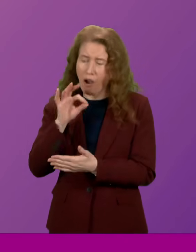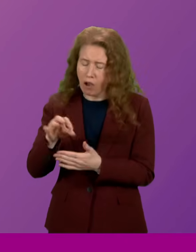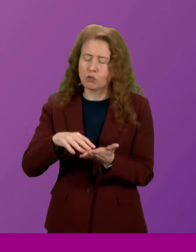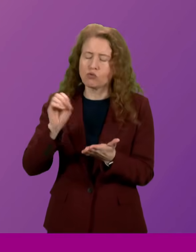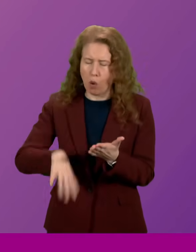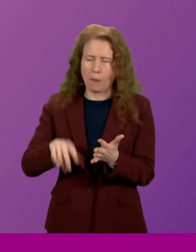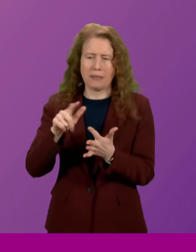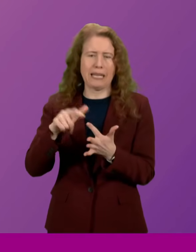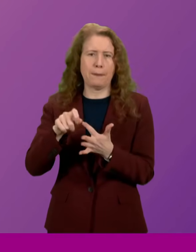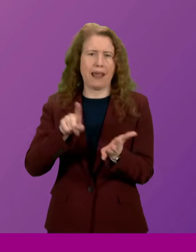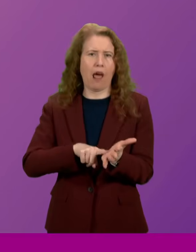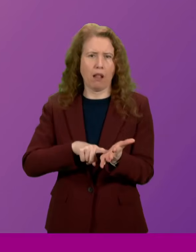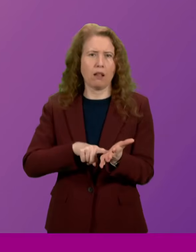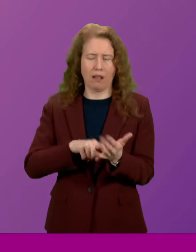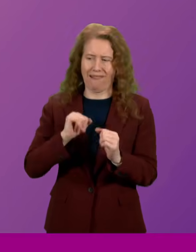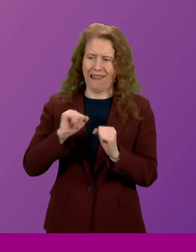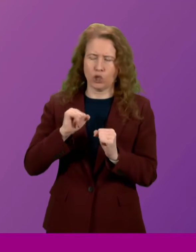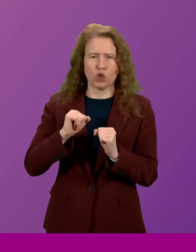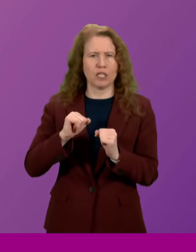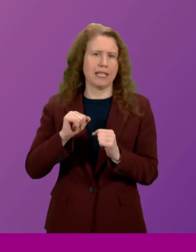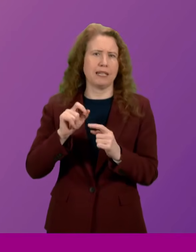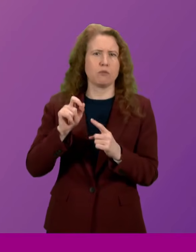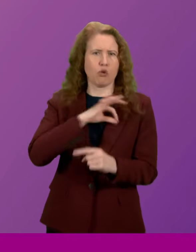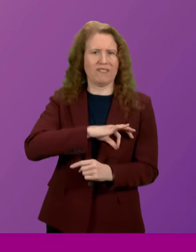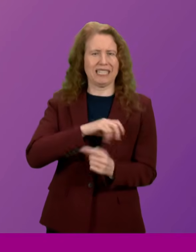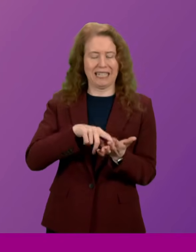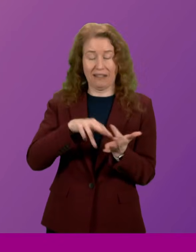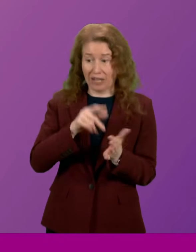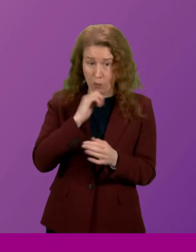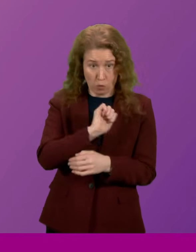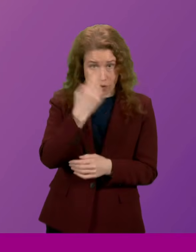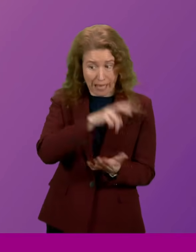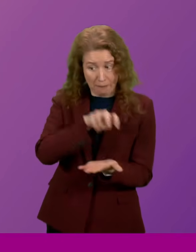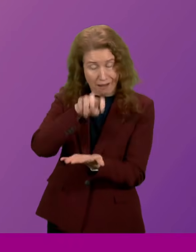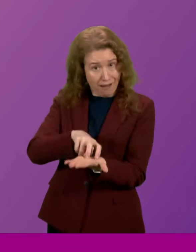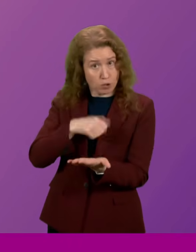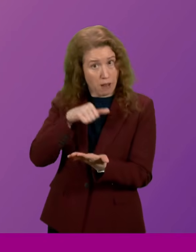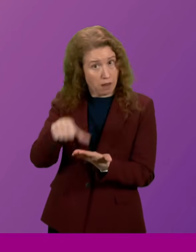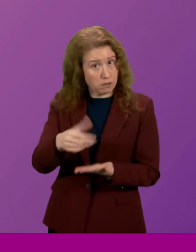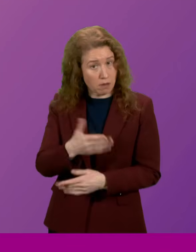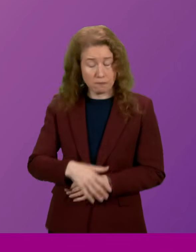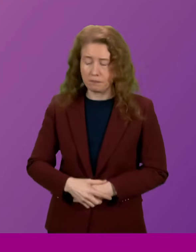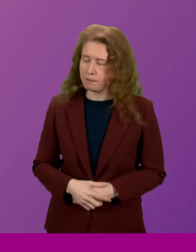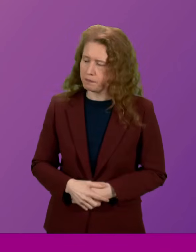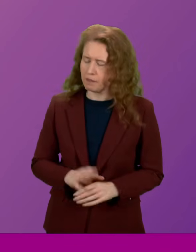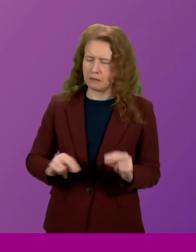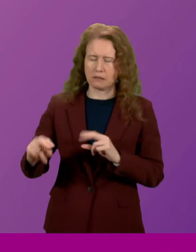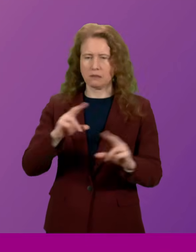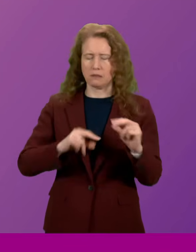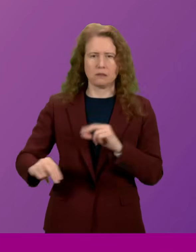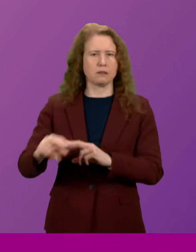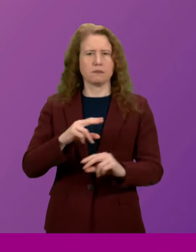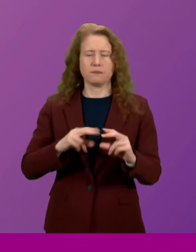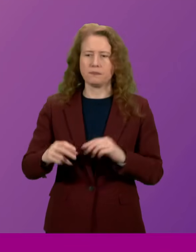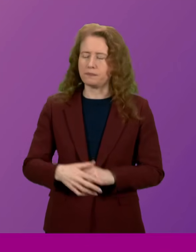EPL. And I'd like to ask if John Swinney would add his name to my letter. First Minister.